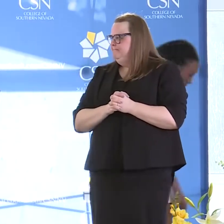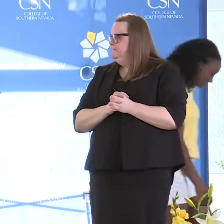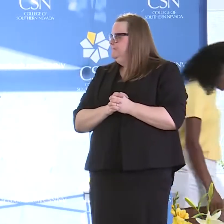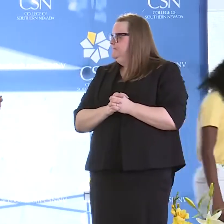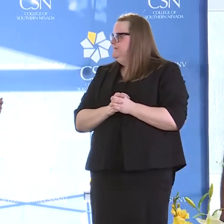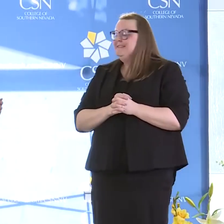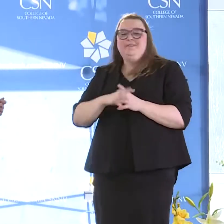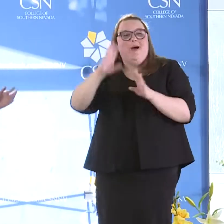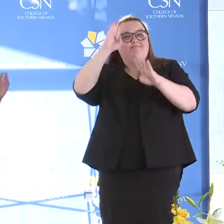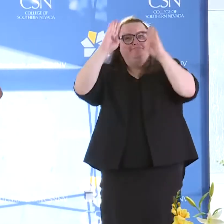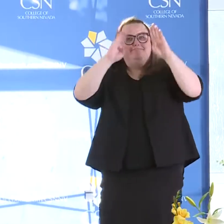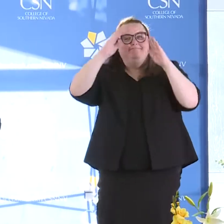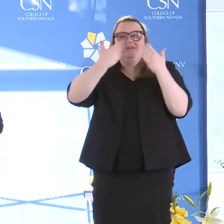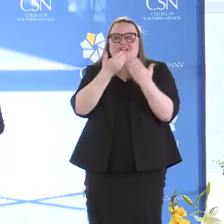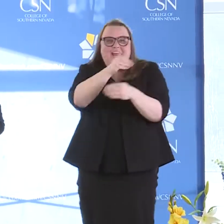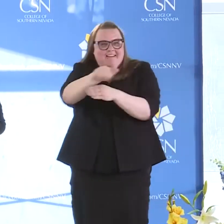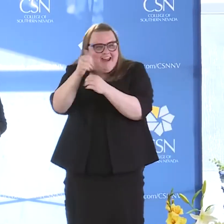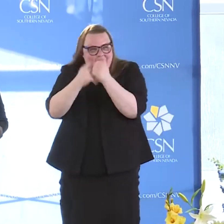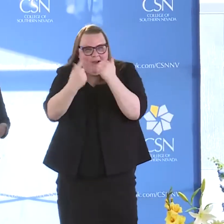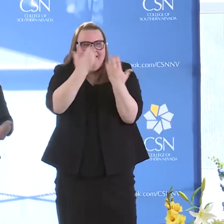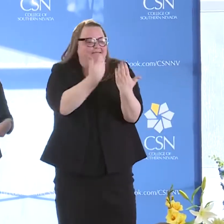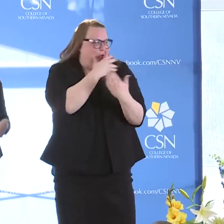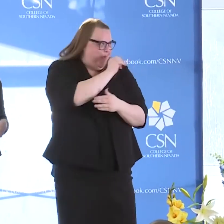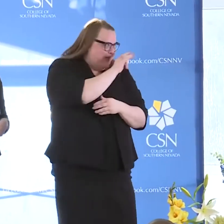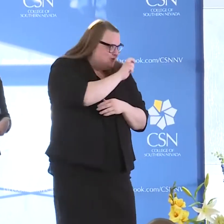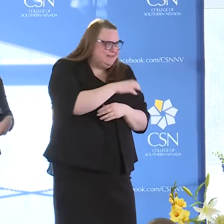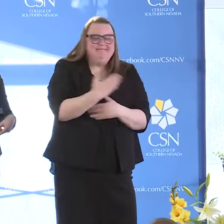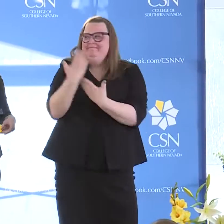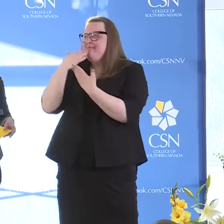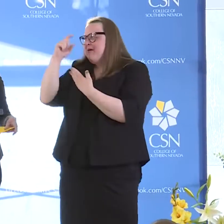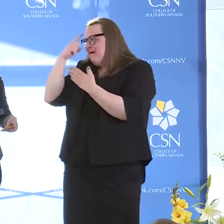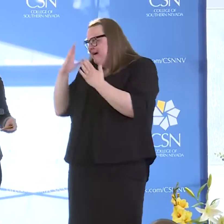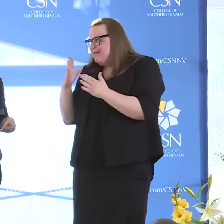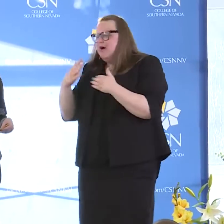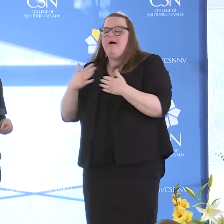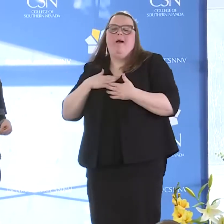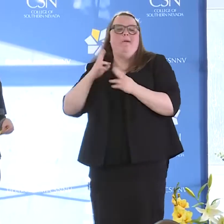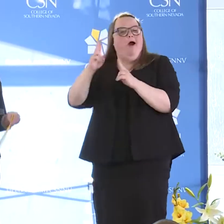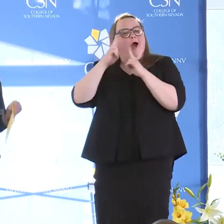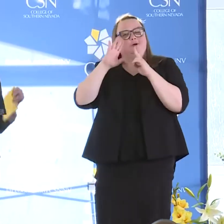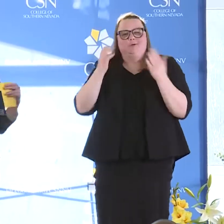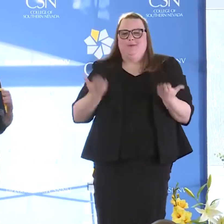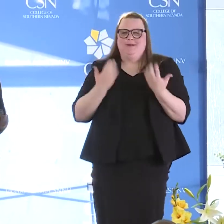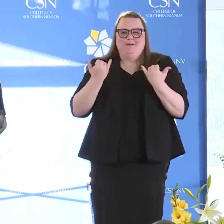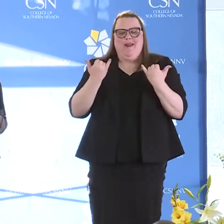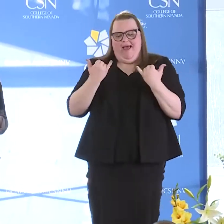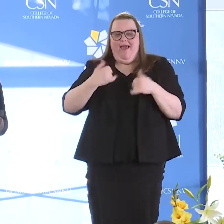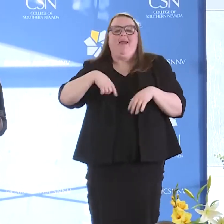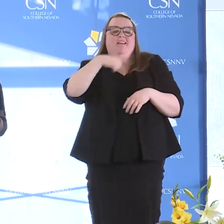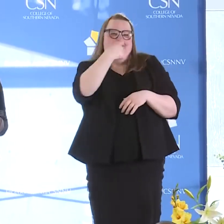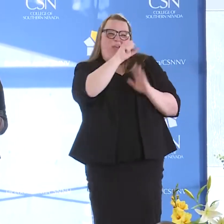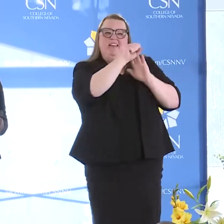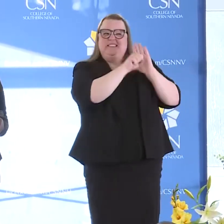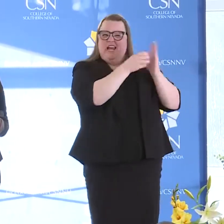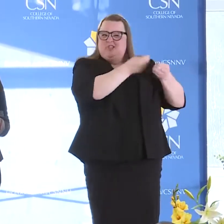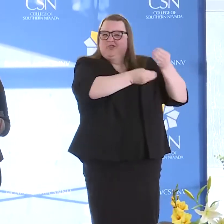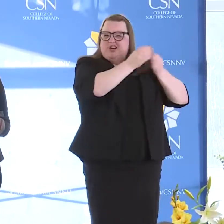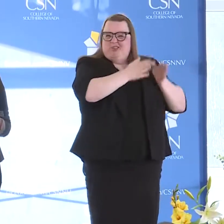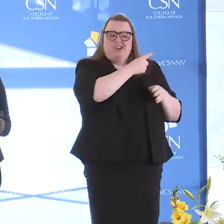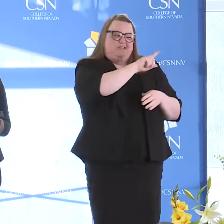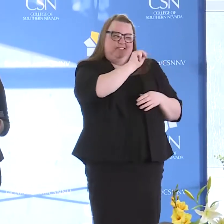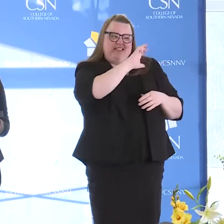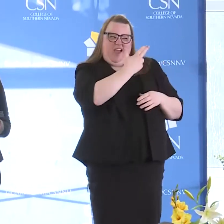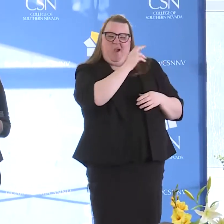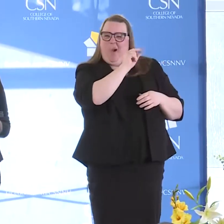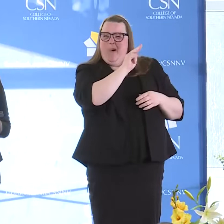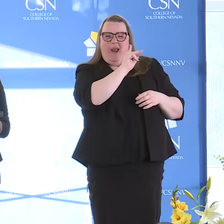Kristen? All right, well, good evening, everyone. Thank you, Adrian and Governor Sisolak. It's my honor to be here tonight on behalf of State Treasurer Zach Conine. He's disappointed he